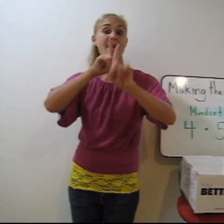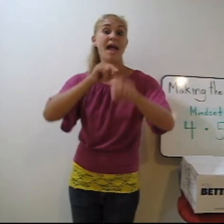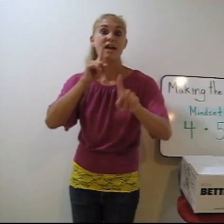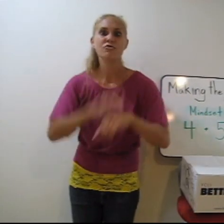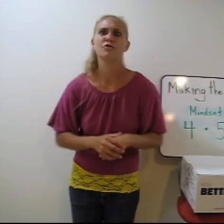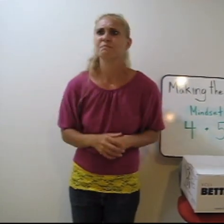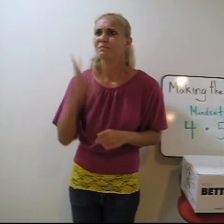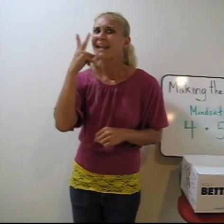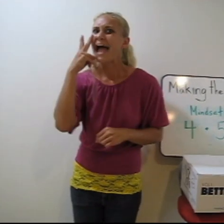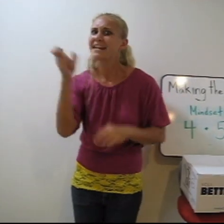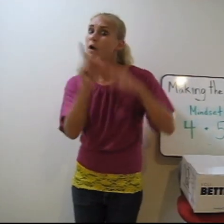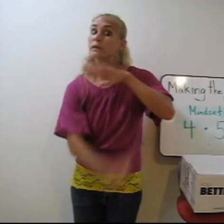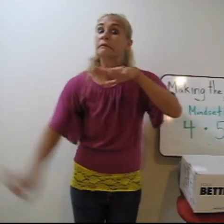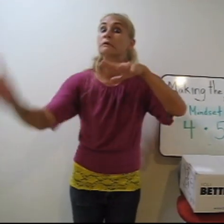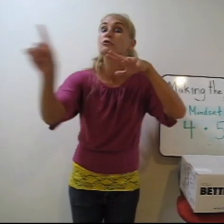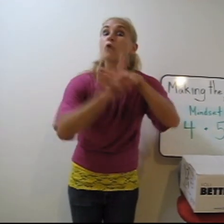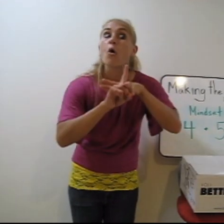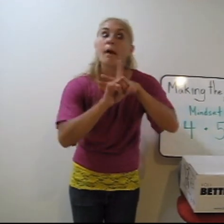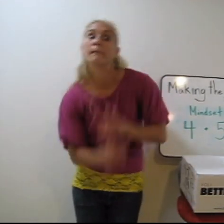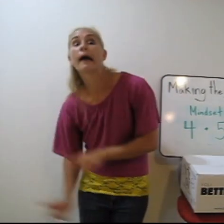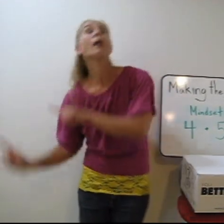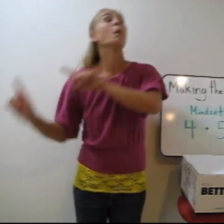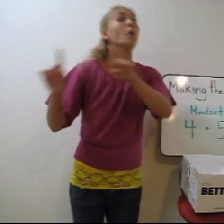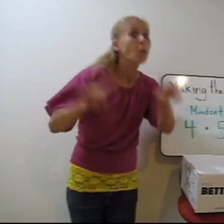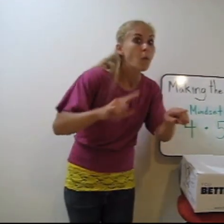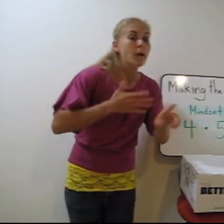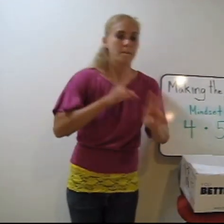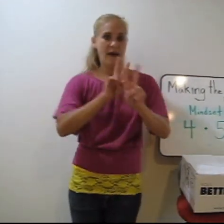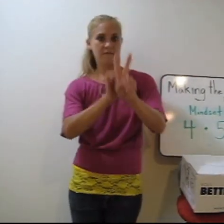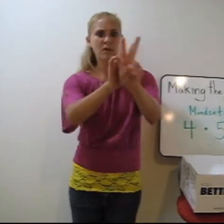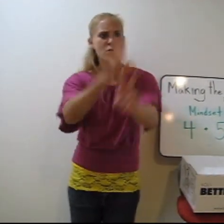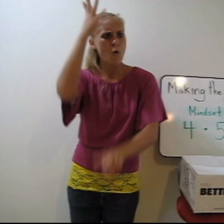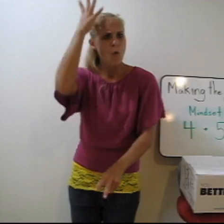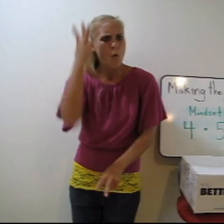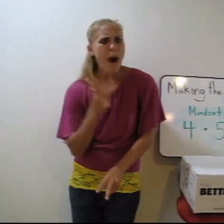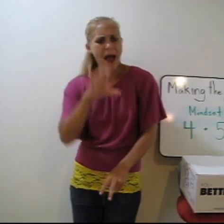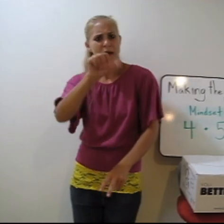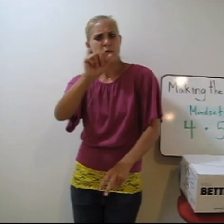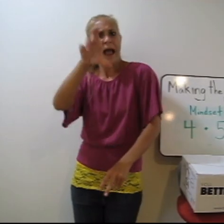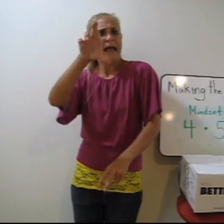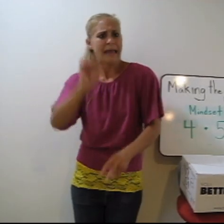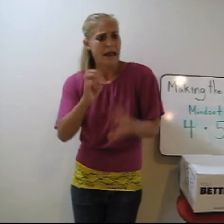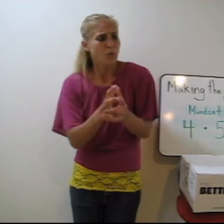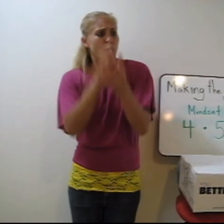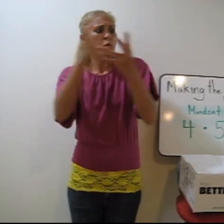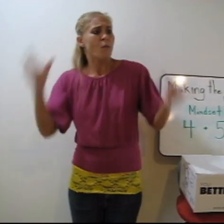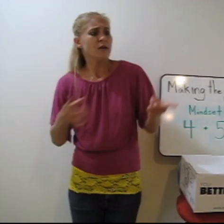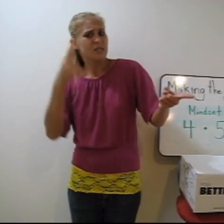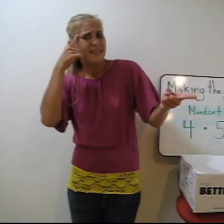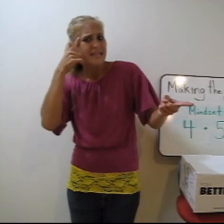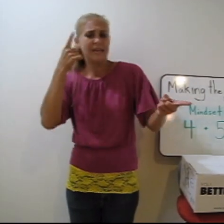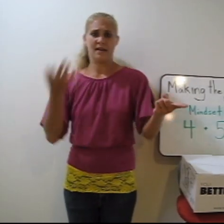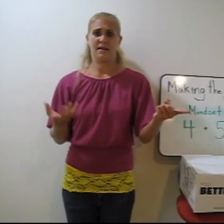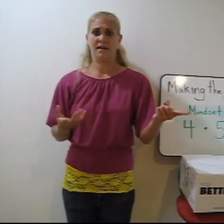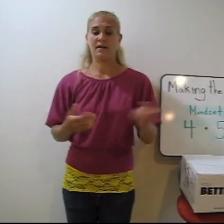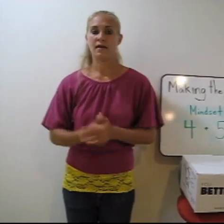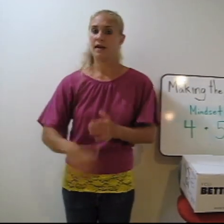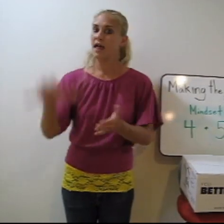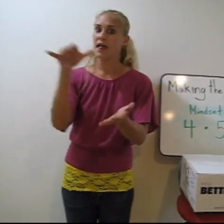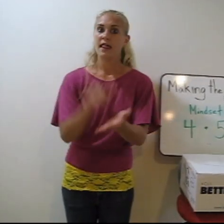walk across the street to even go. Why do I care what they think? That is a very liberating way to